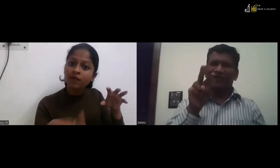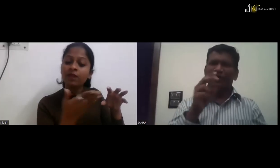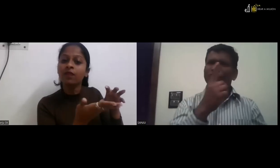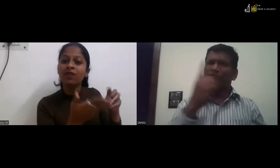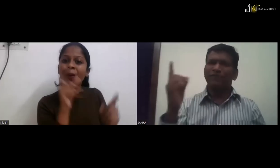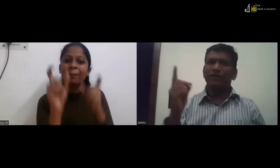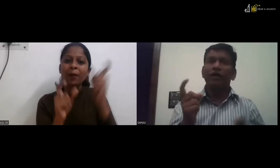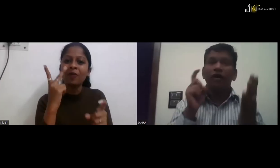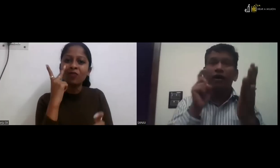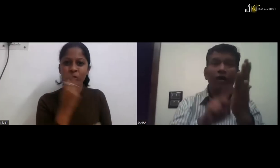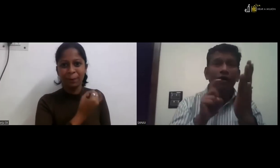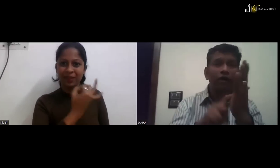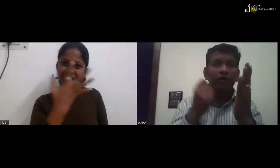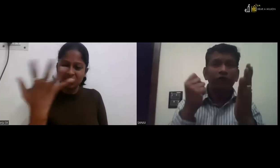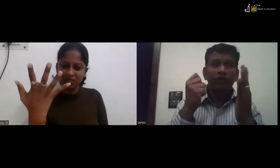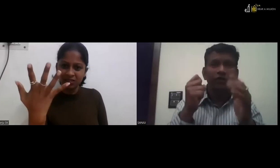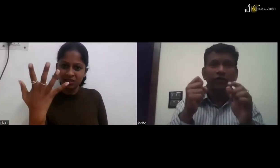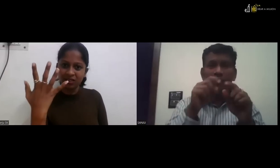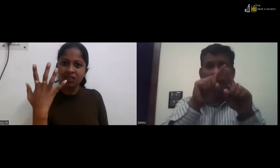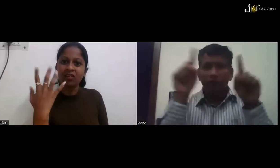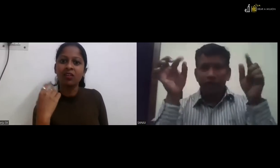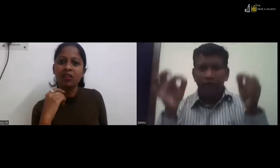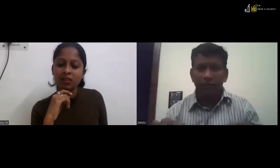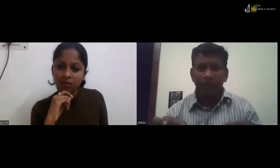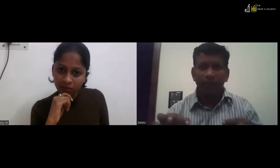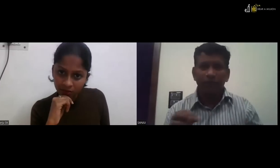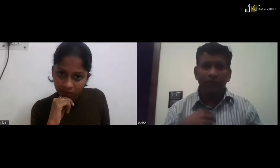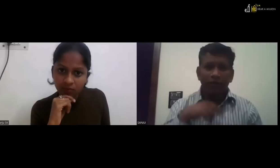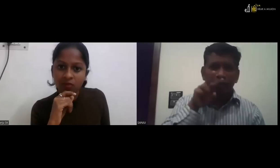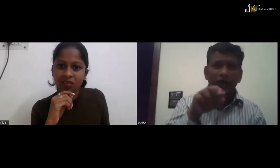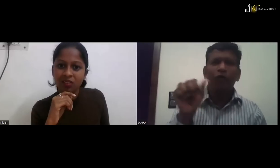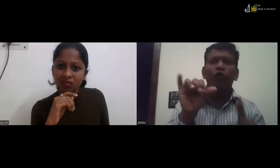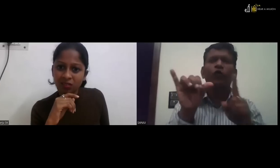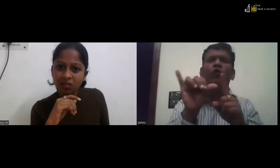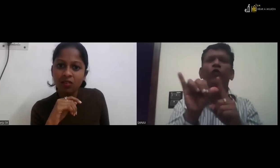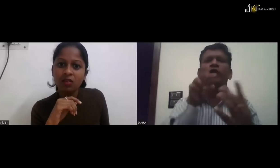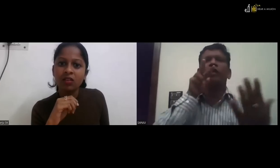So see, this is just one thing to just inform everyone.